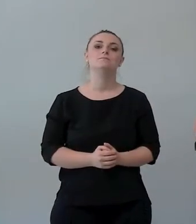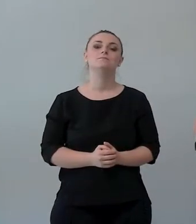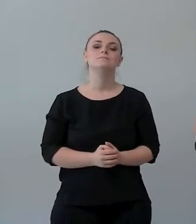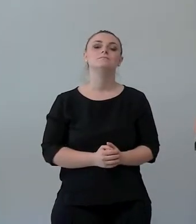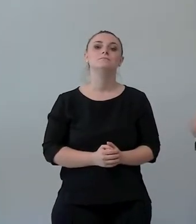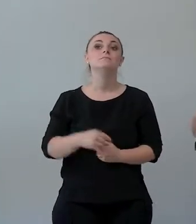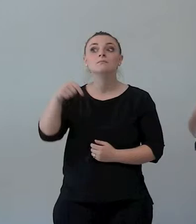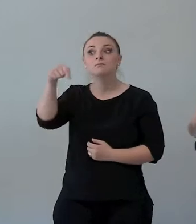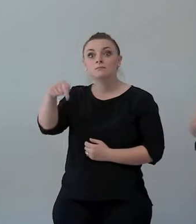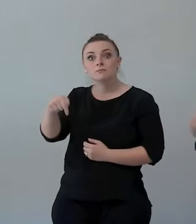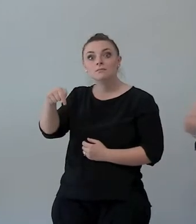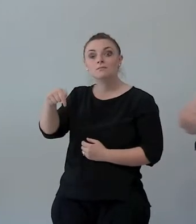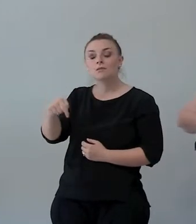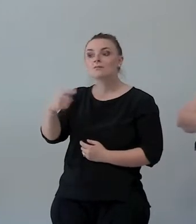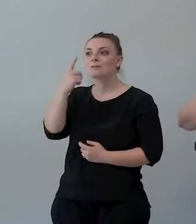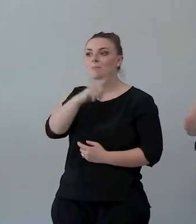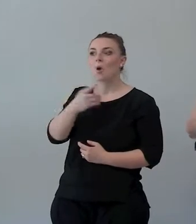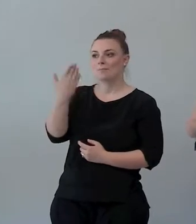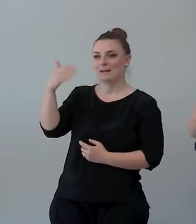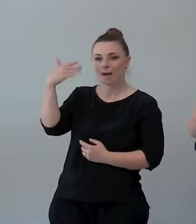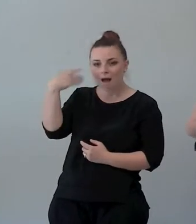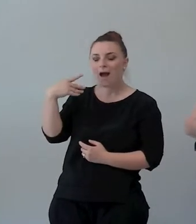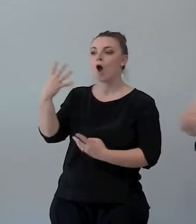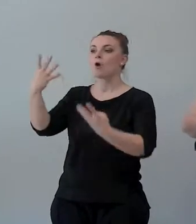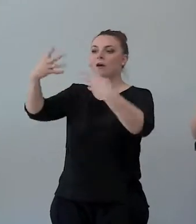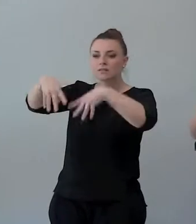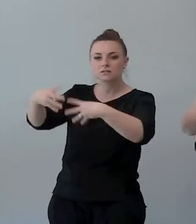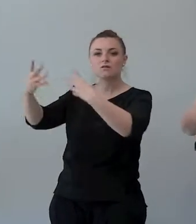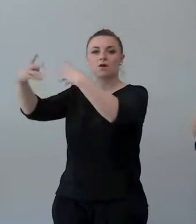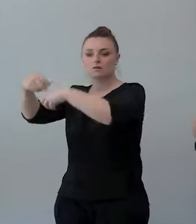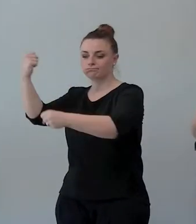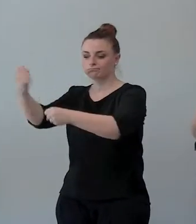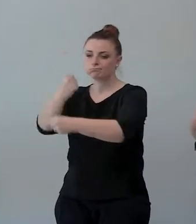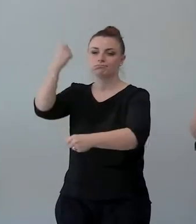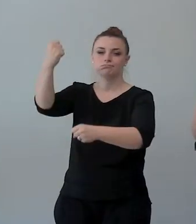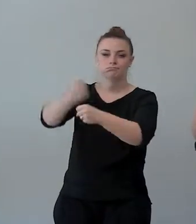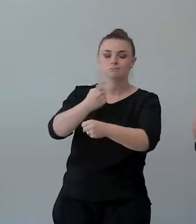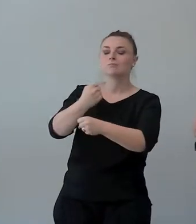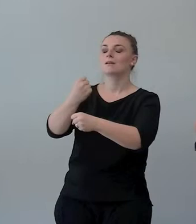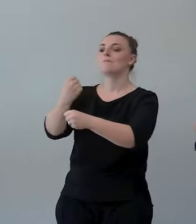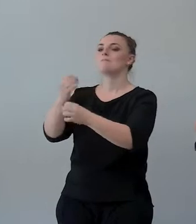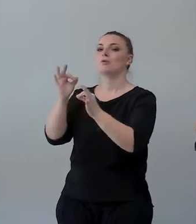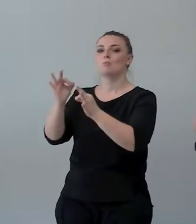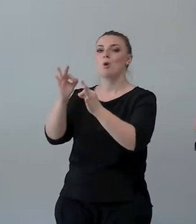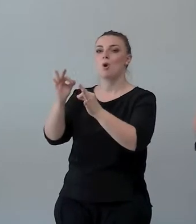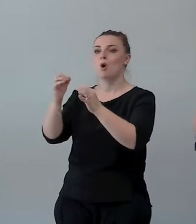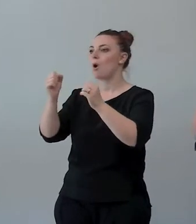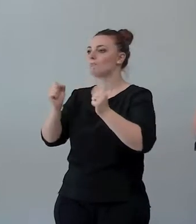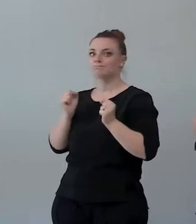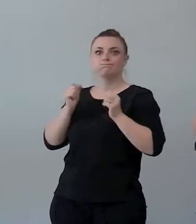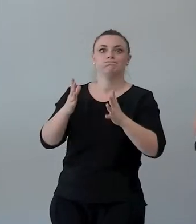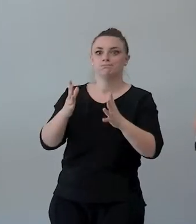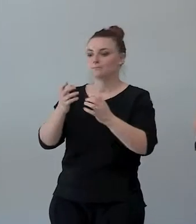other. Organizzando, lavorando, attiva e dinamica. Planning,